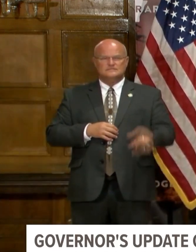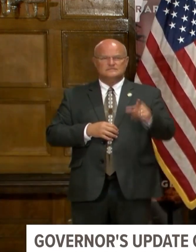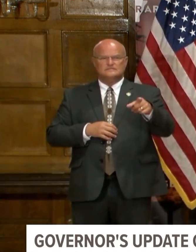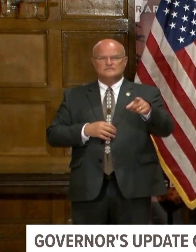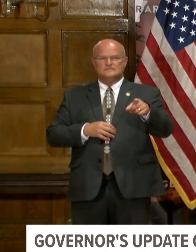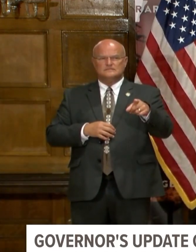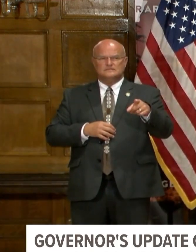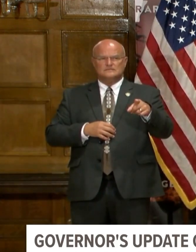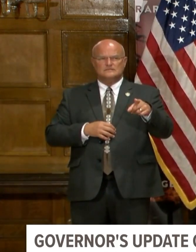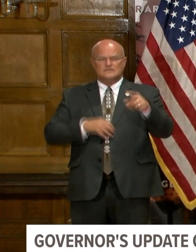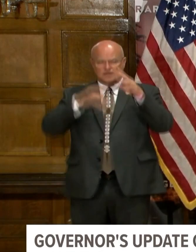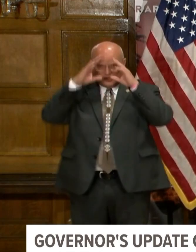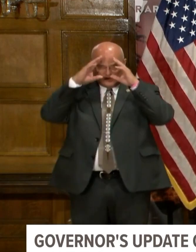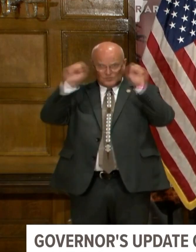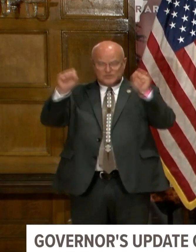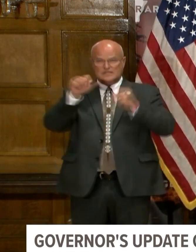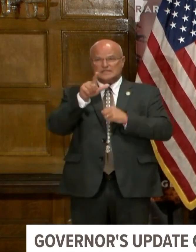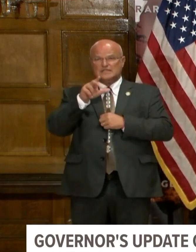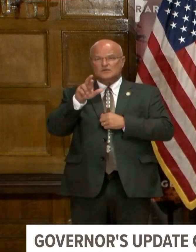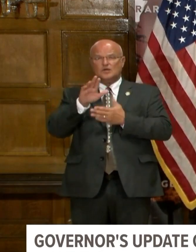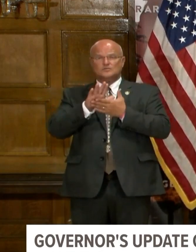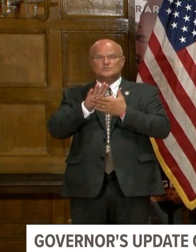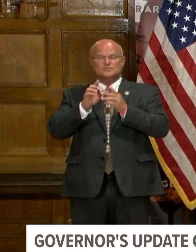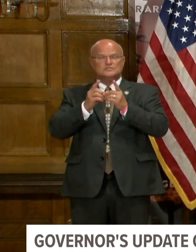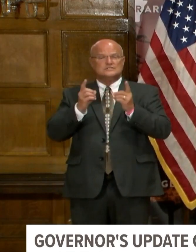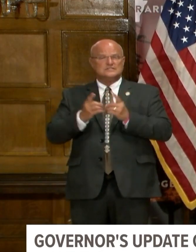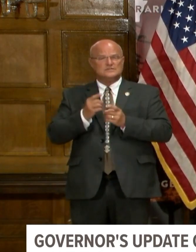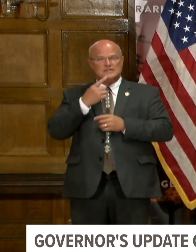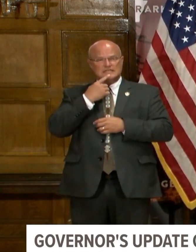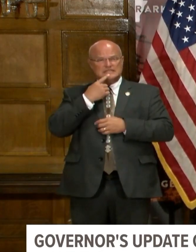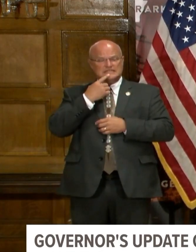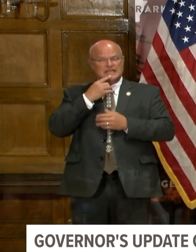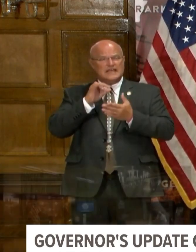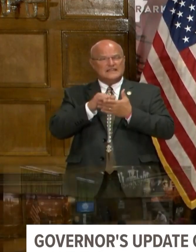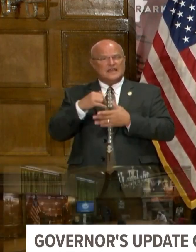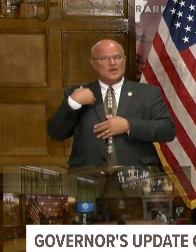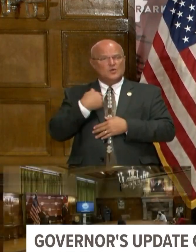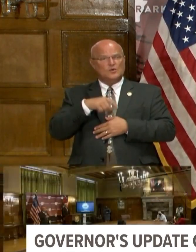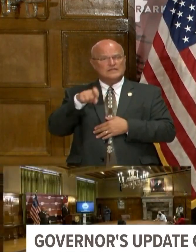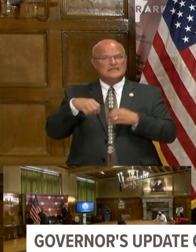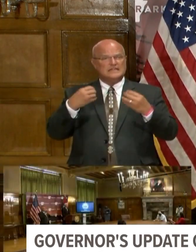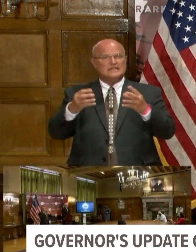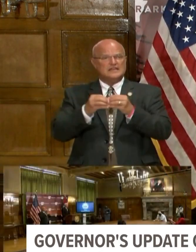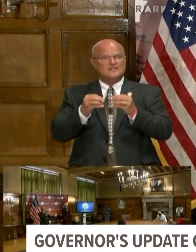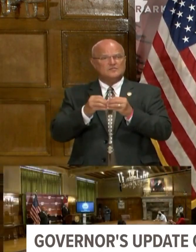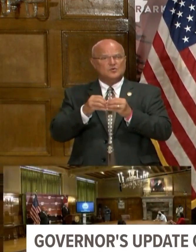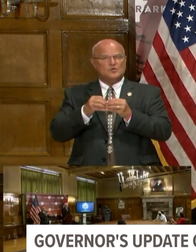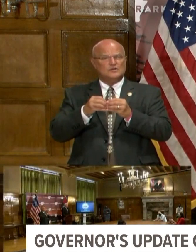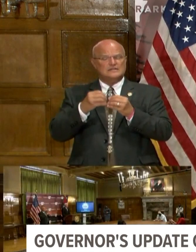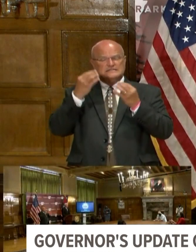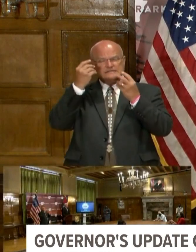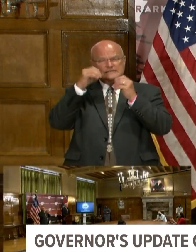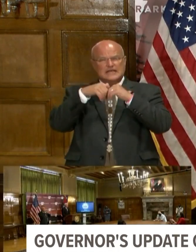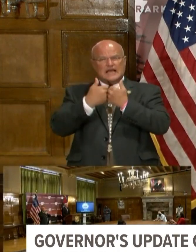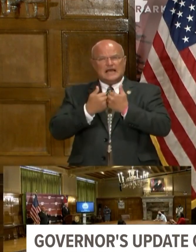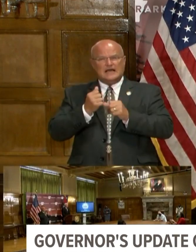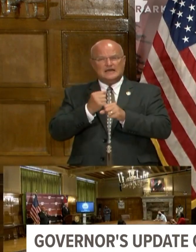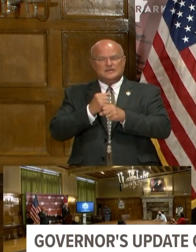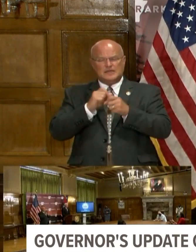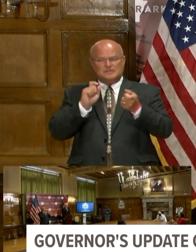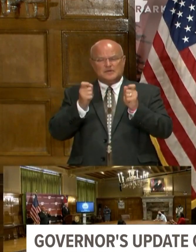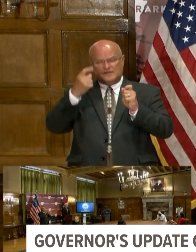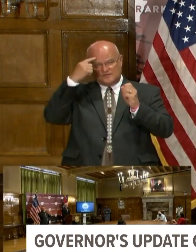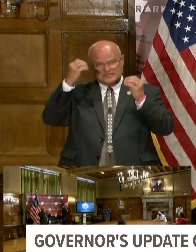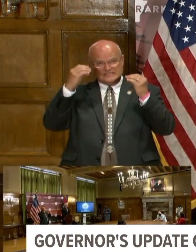Yes. Superintendent of the Little Rock School District, Michael Poore, has said that we need to give more deep thought into how to make modifications